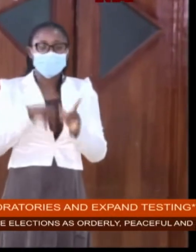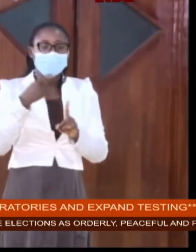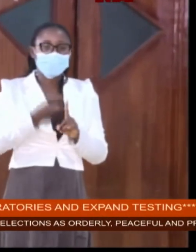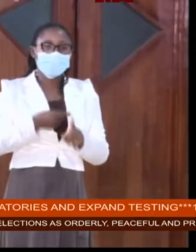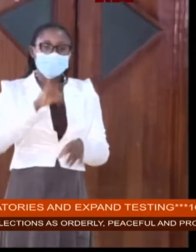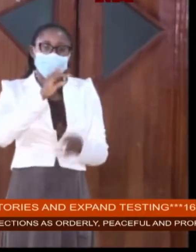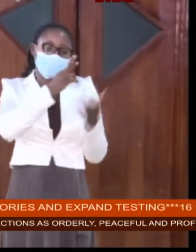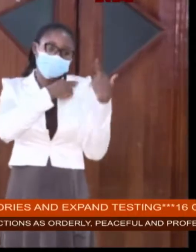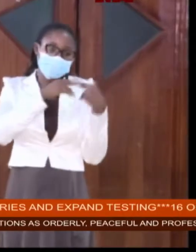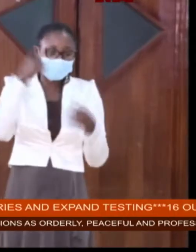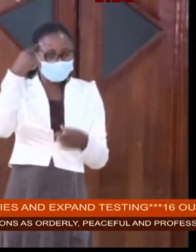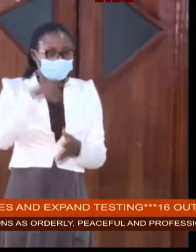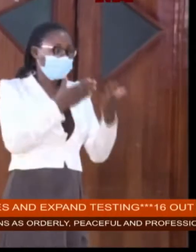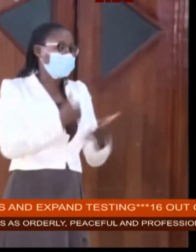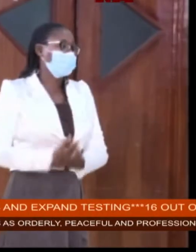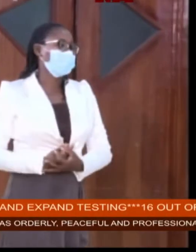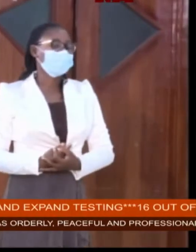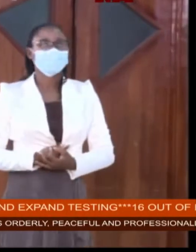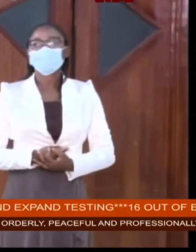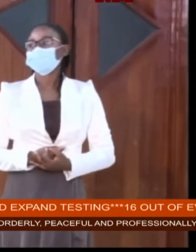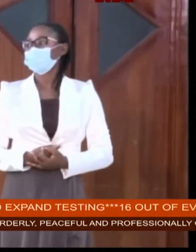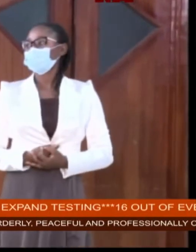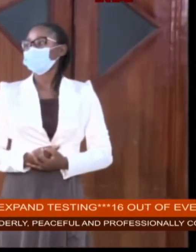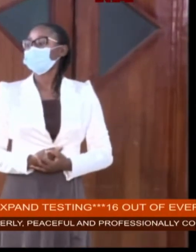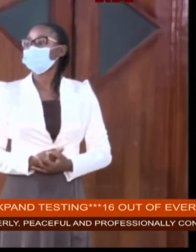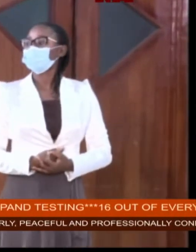this? We'd like to know. Thank you.